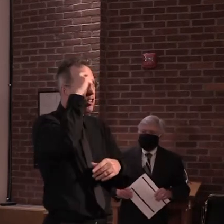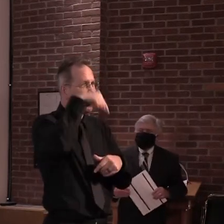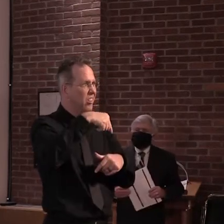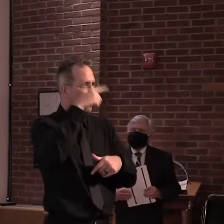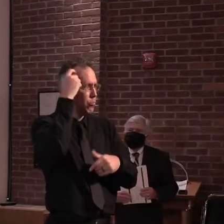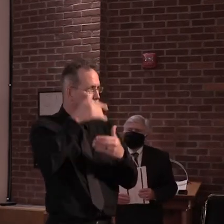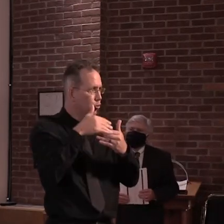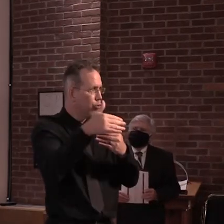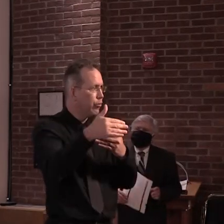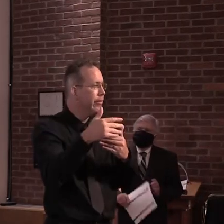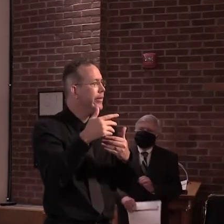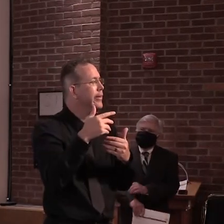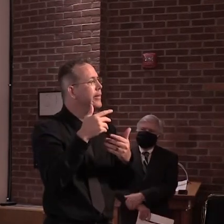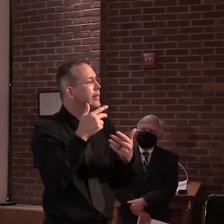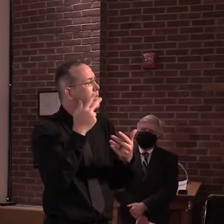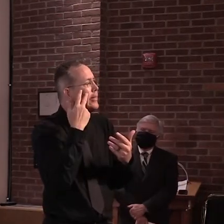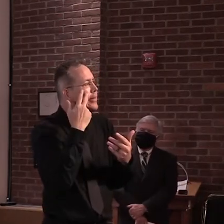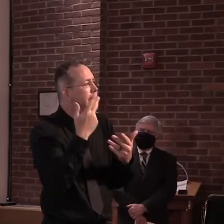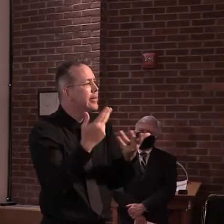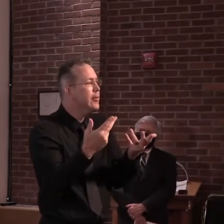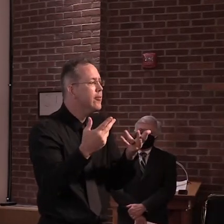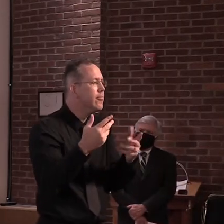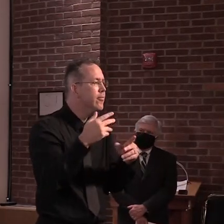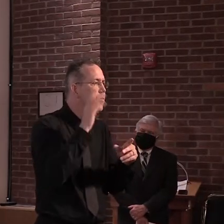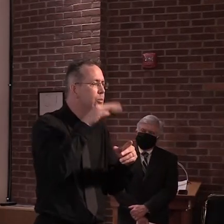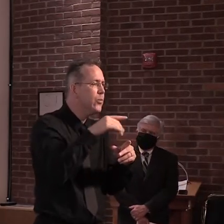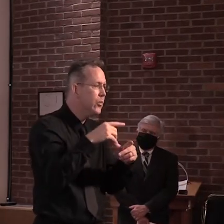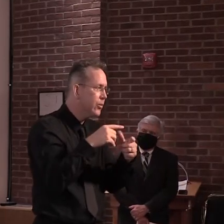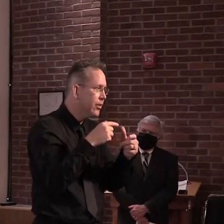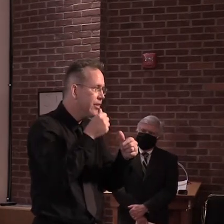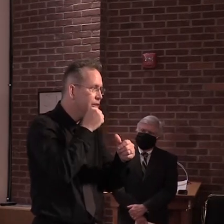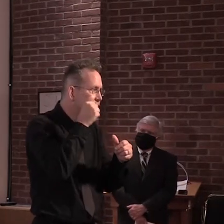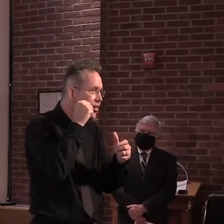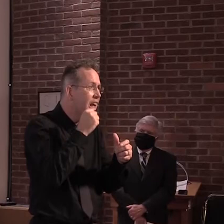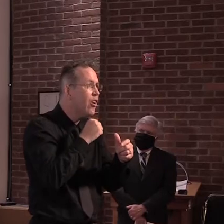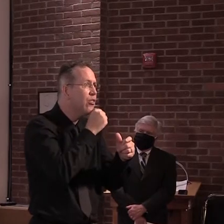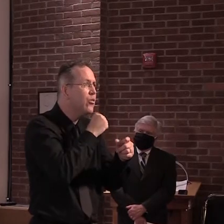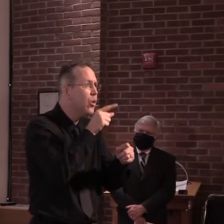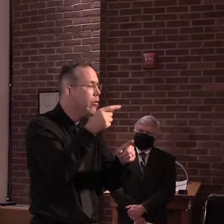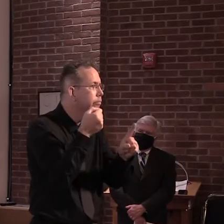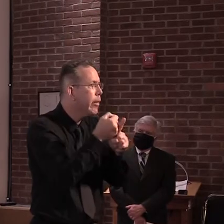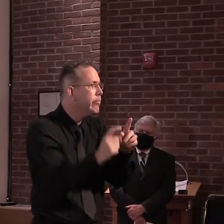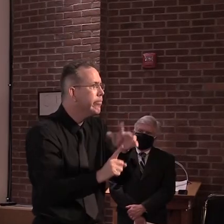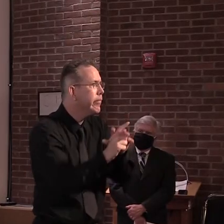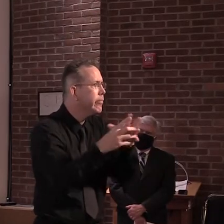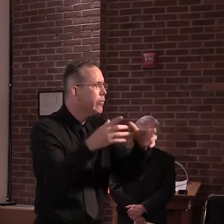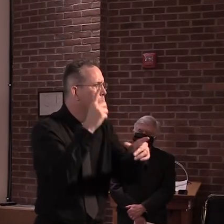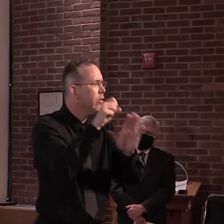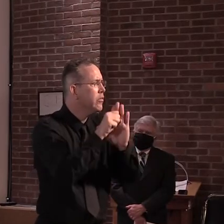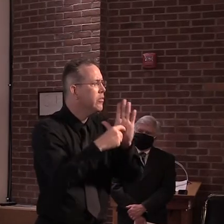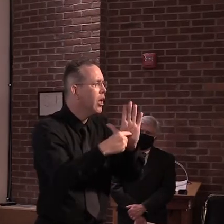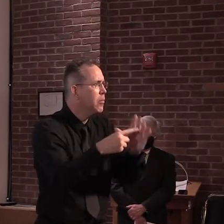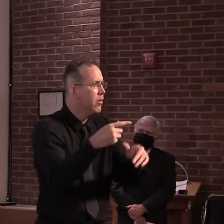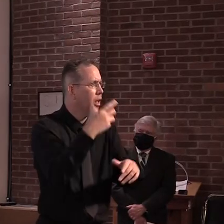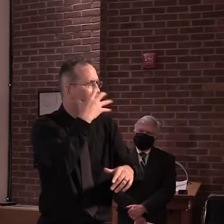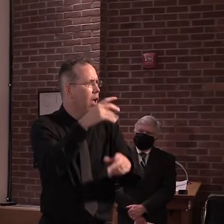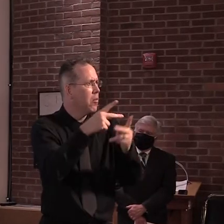yesterday's news alone, states like Arizona and Florida, which are in sort of a heat belt, are